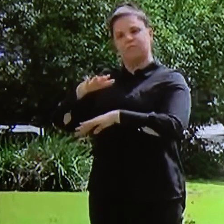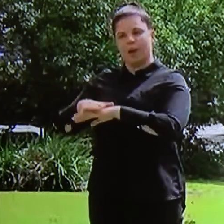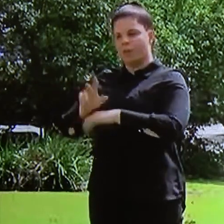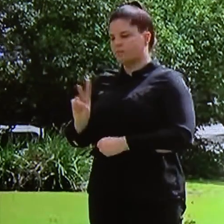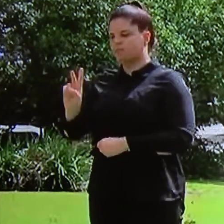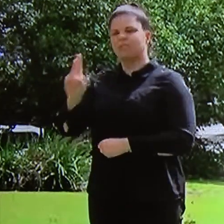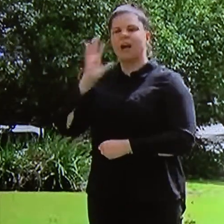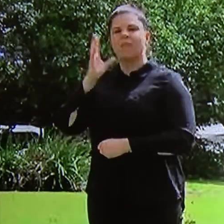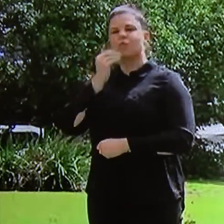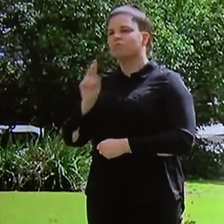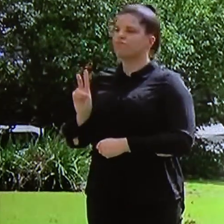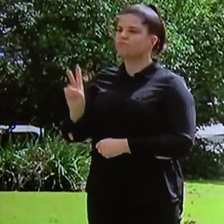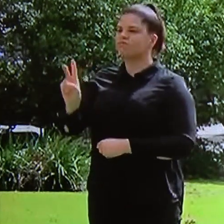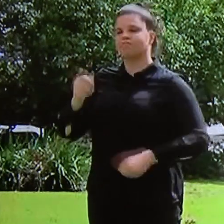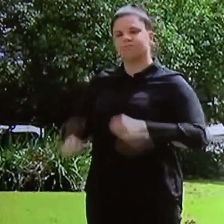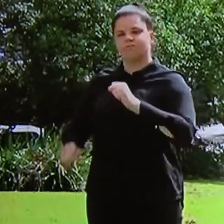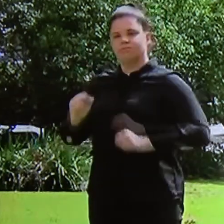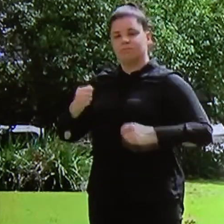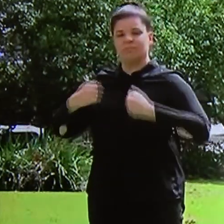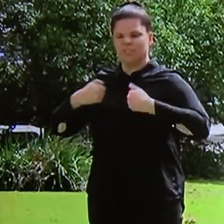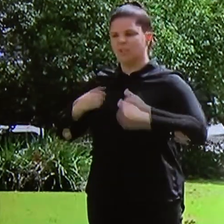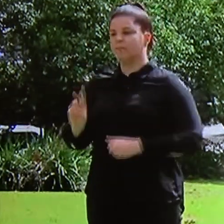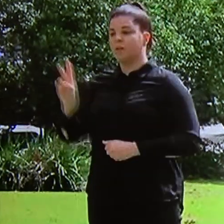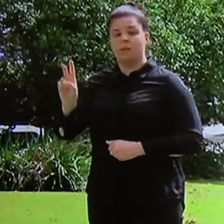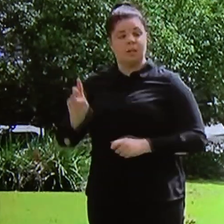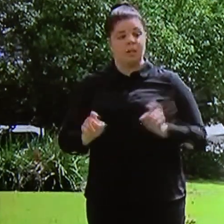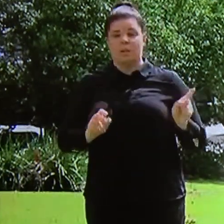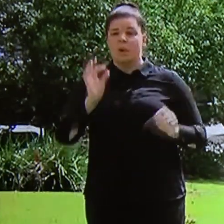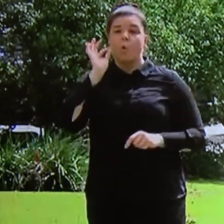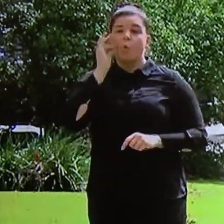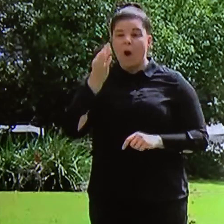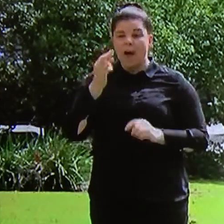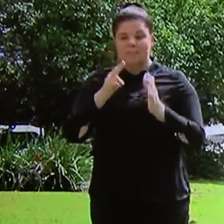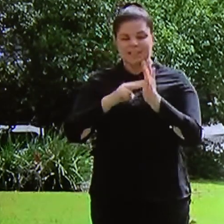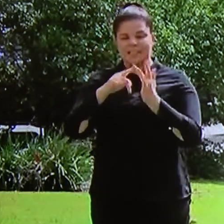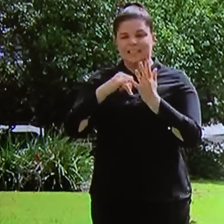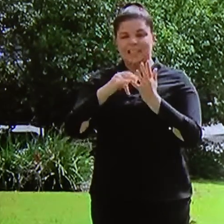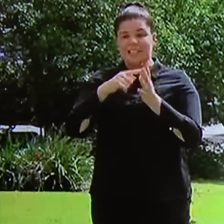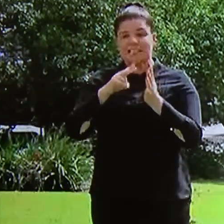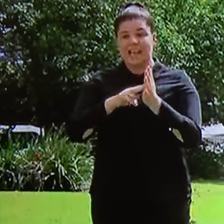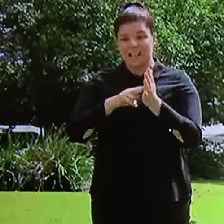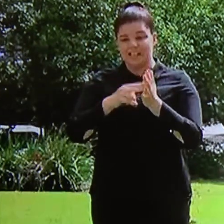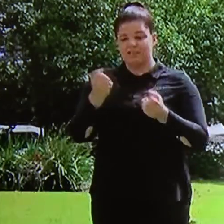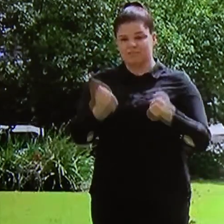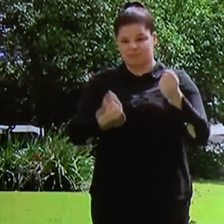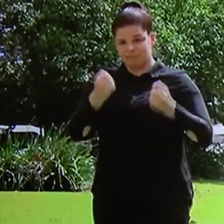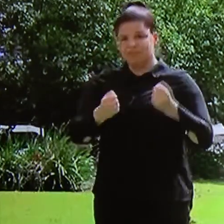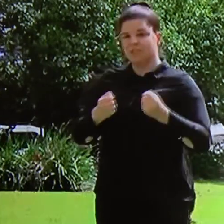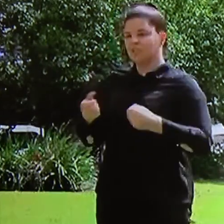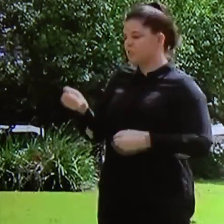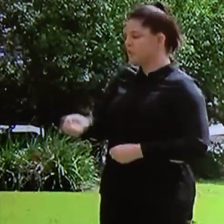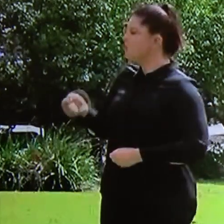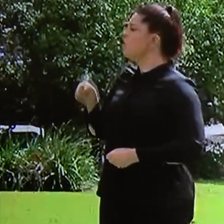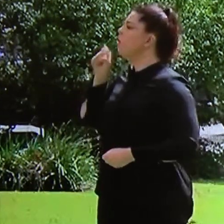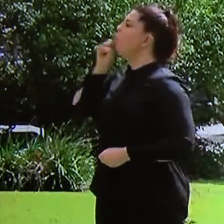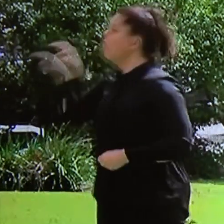in the afternoon, and a motor vehicle, a white Nissan Navara, pulled up alongside of them. A passenger leant out of the window and coughed